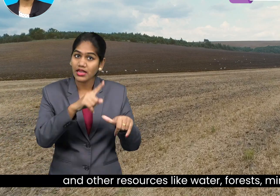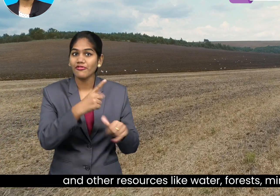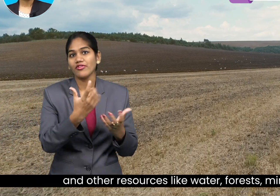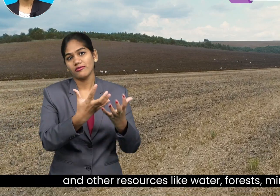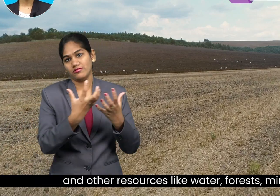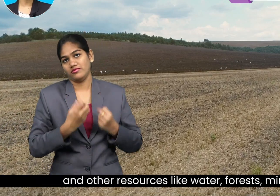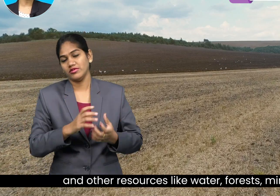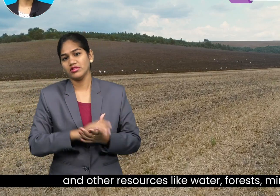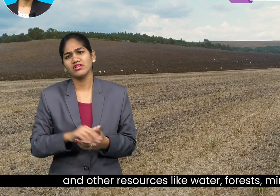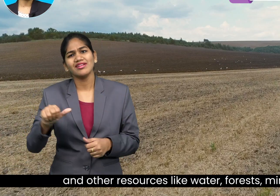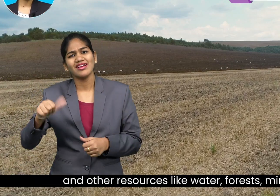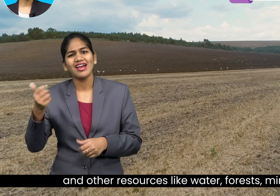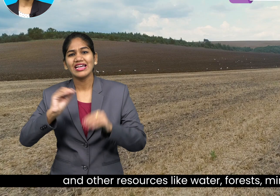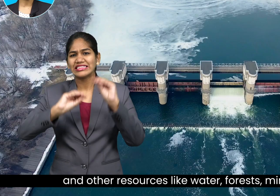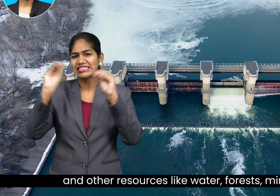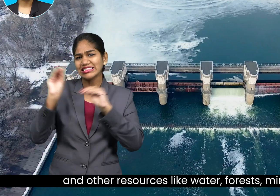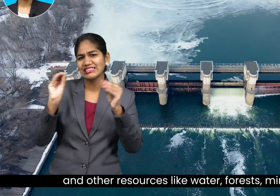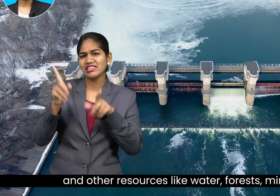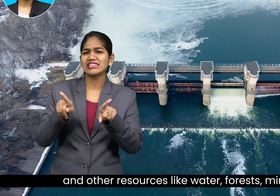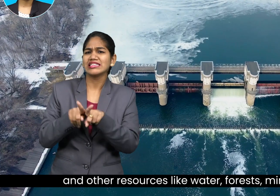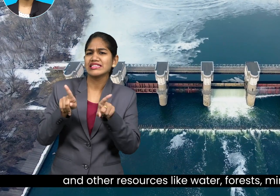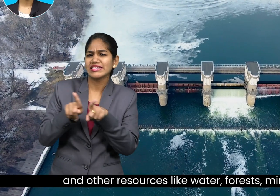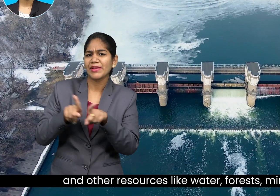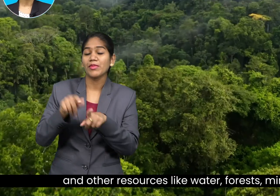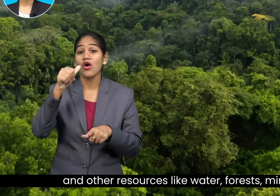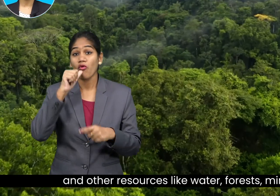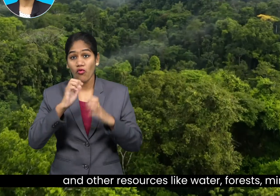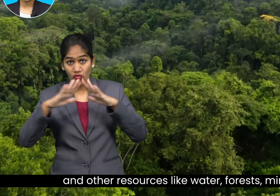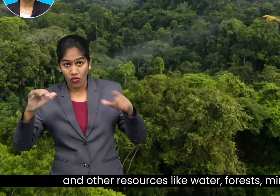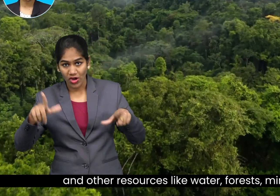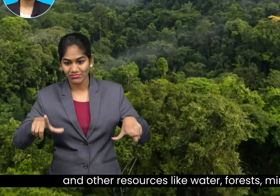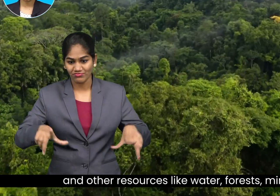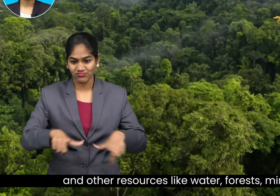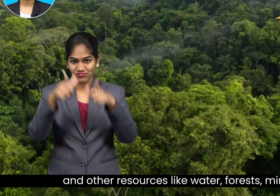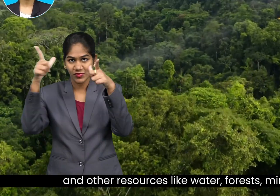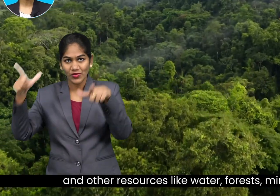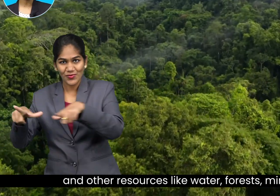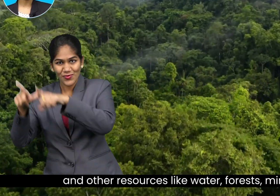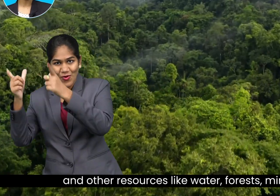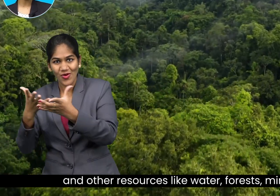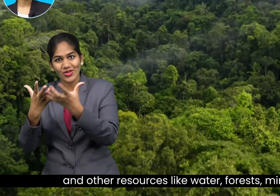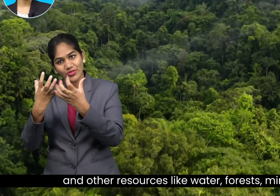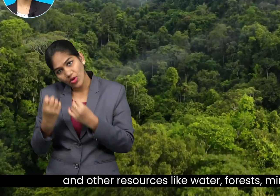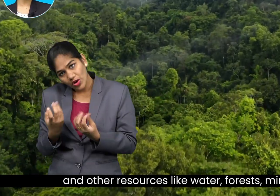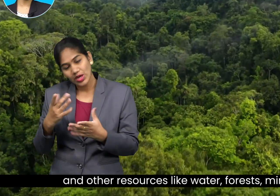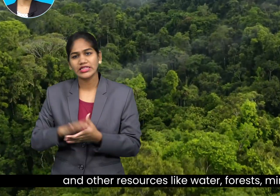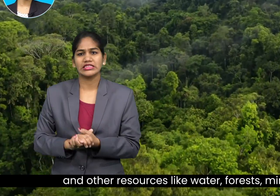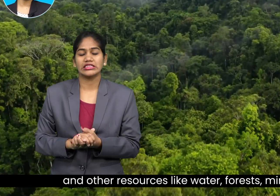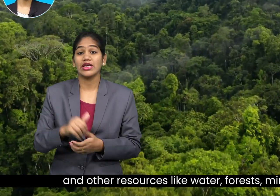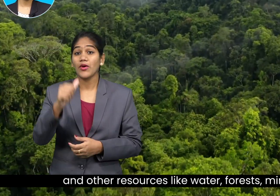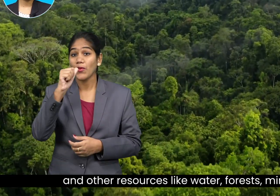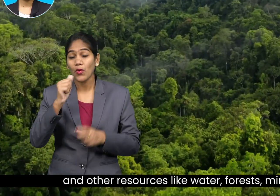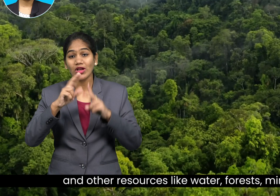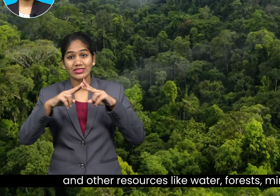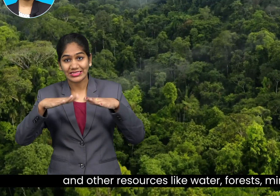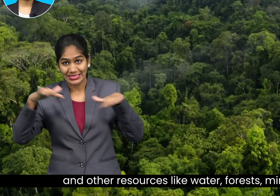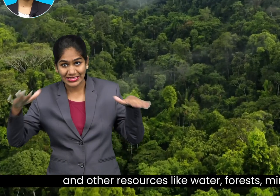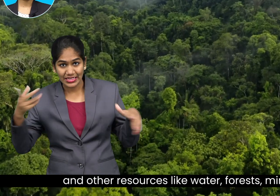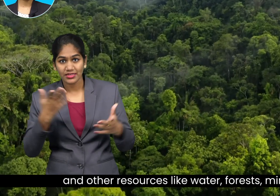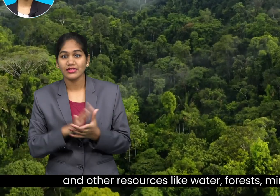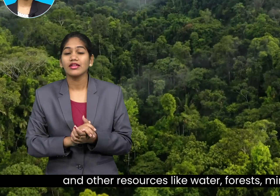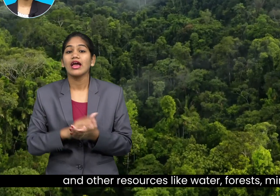and other resources like water, forests, minerals, etc.